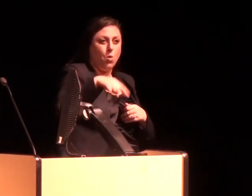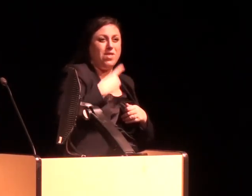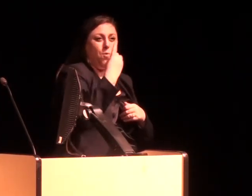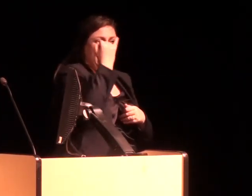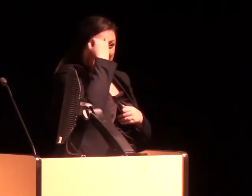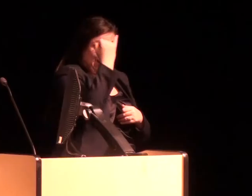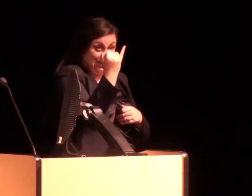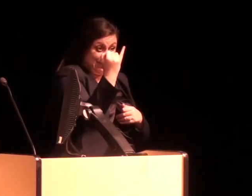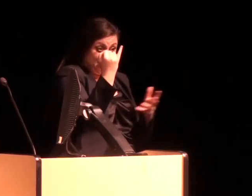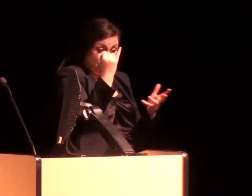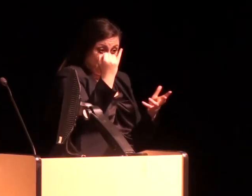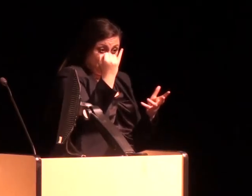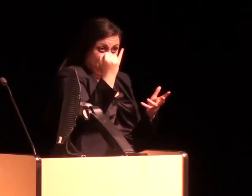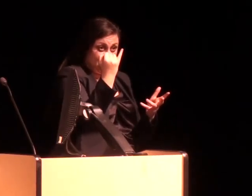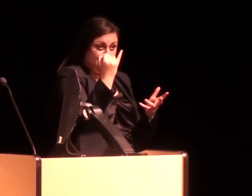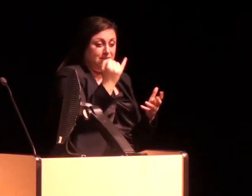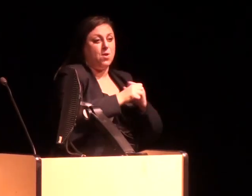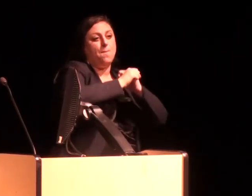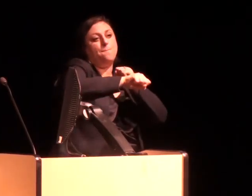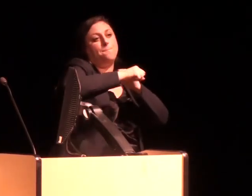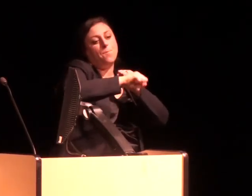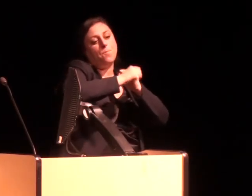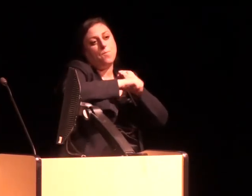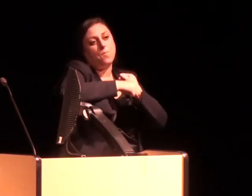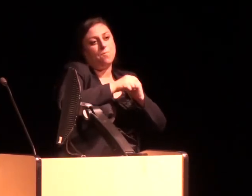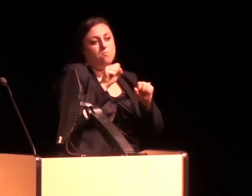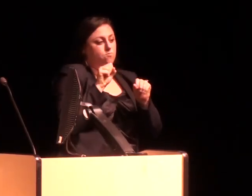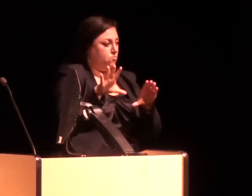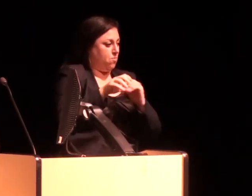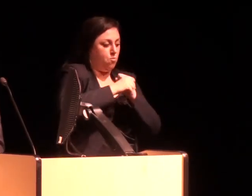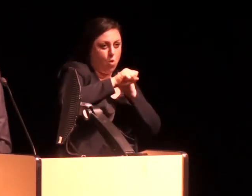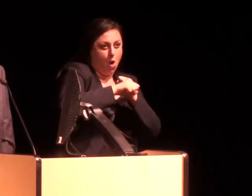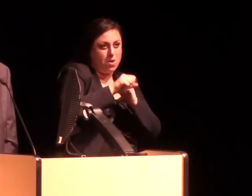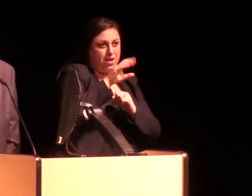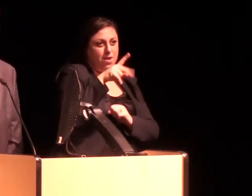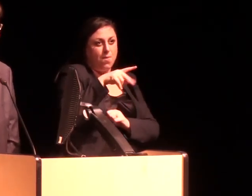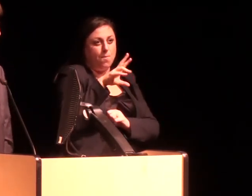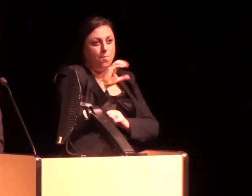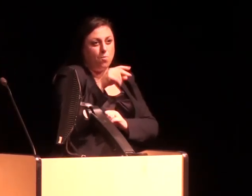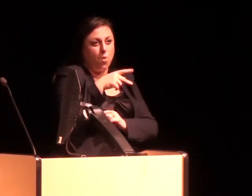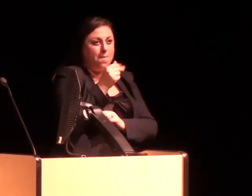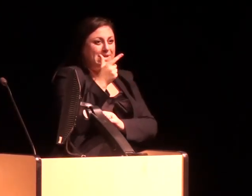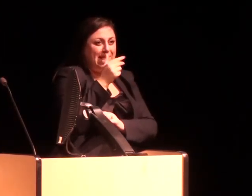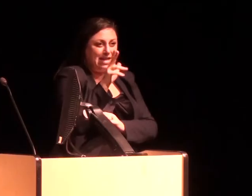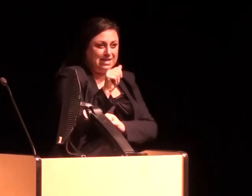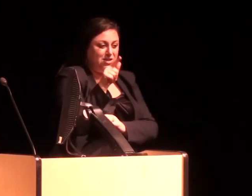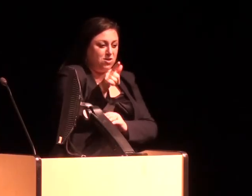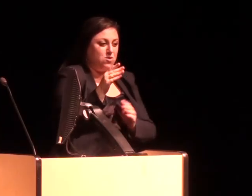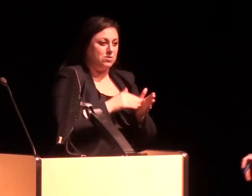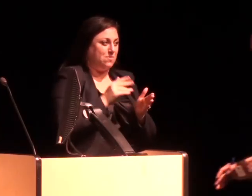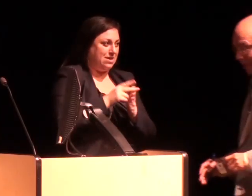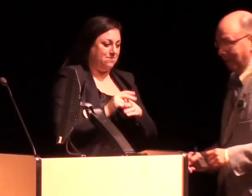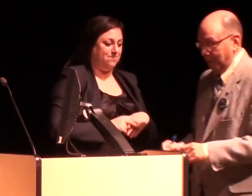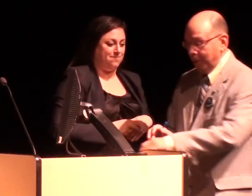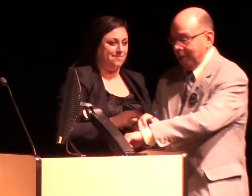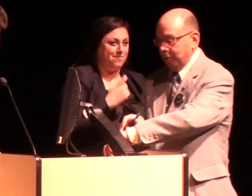idea, to broadcast propaganda to Cuba. And you haven't spent $700 million in the last 30